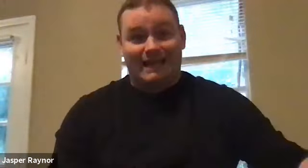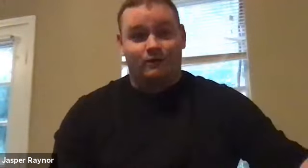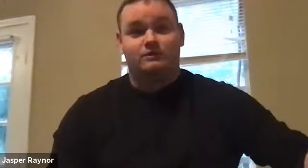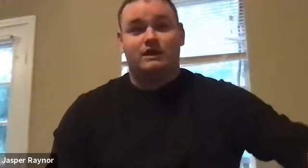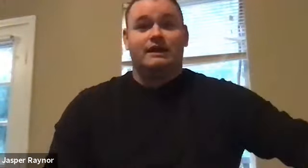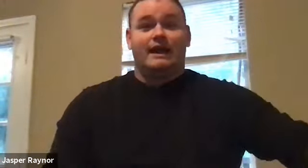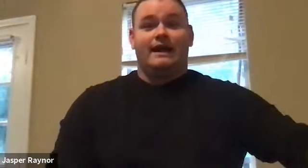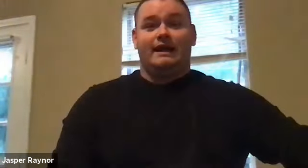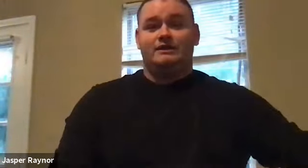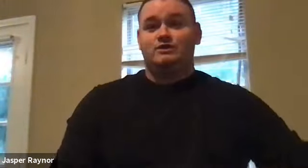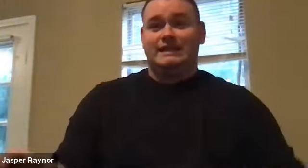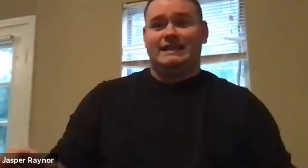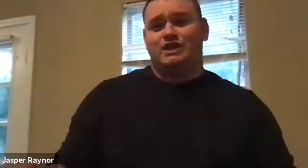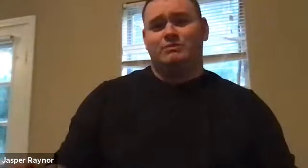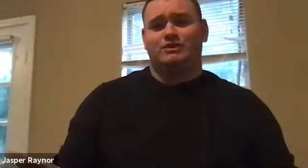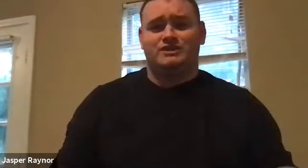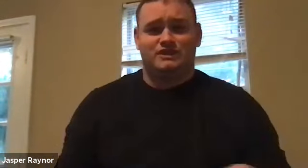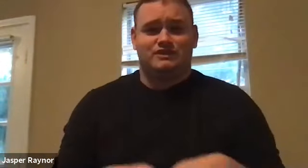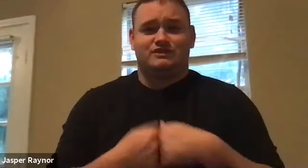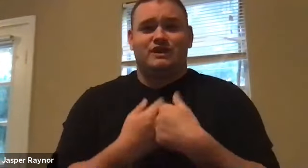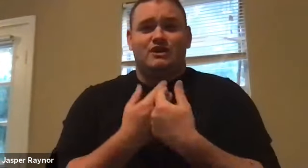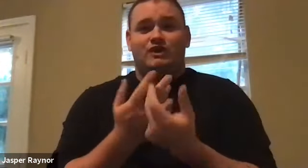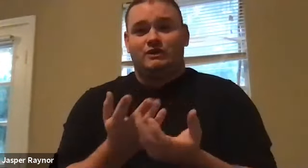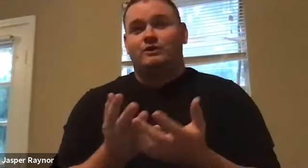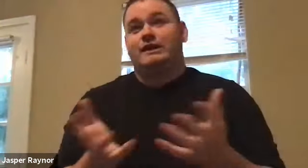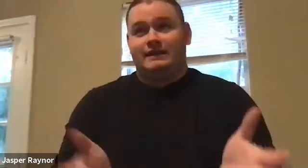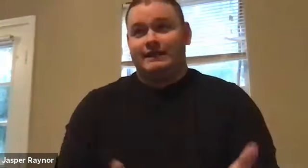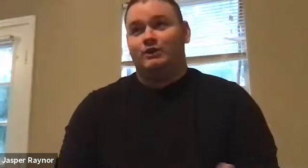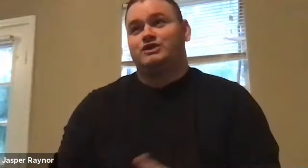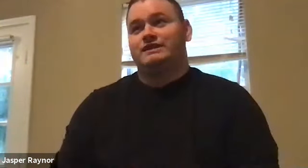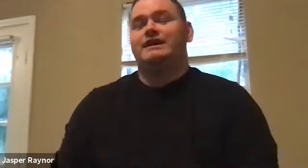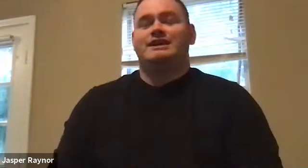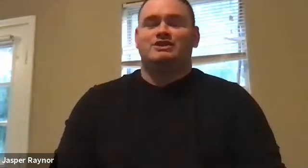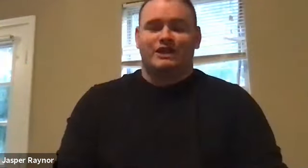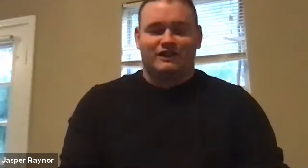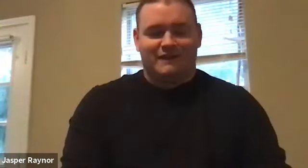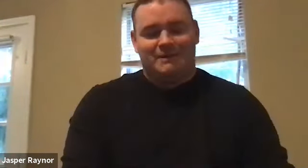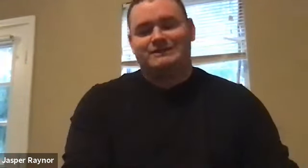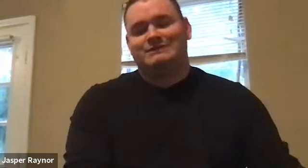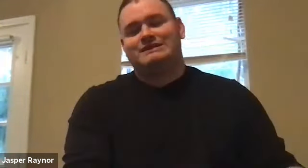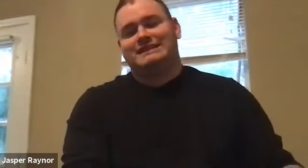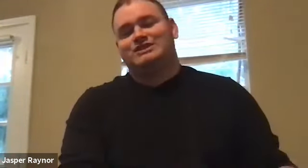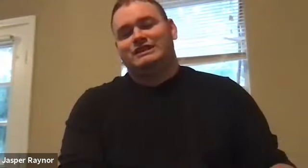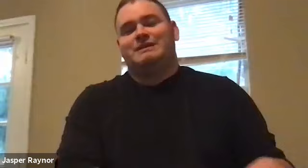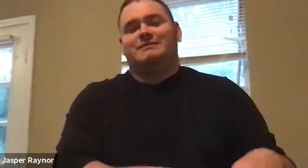down, and you see the interpreter and she's just real, or he or she, it's generally females. That's why I said she, but I'm